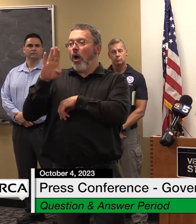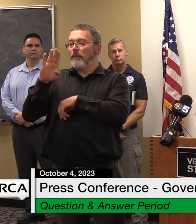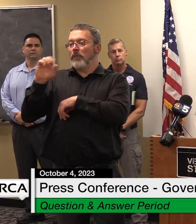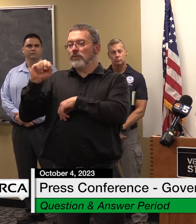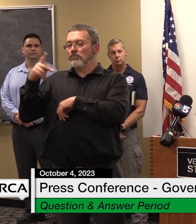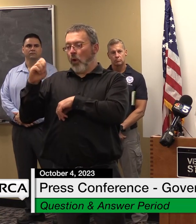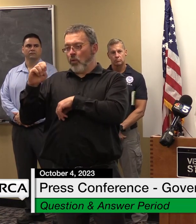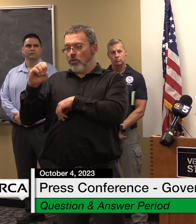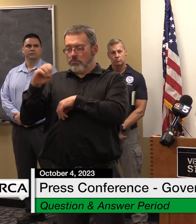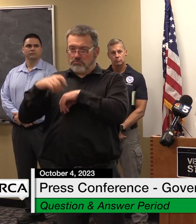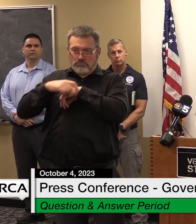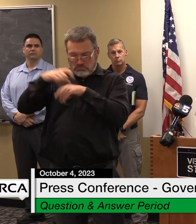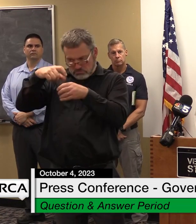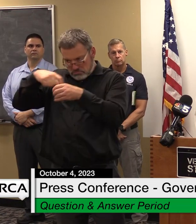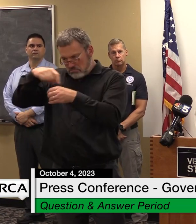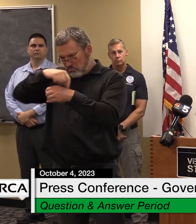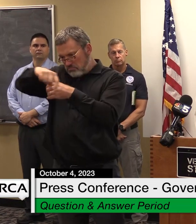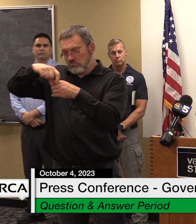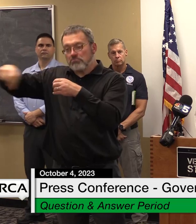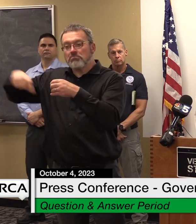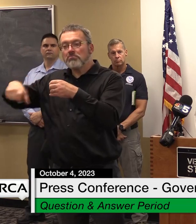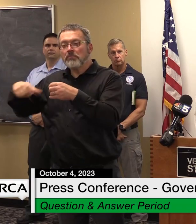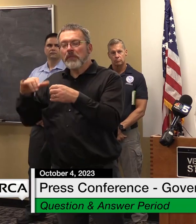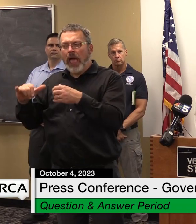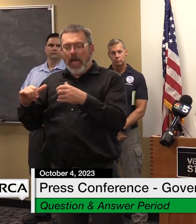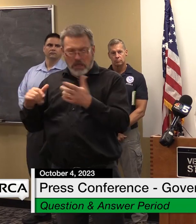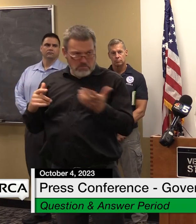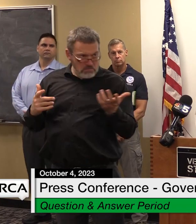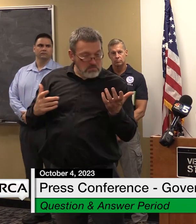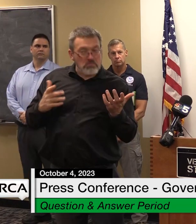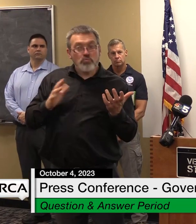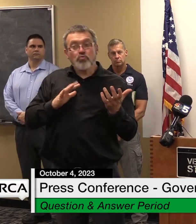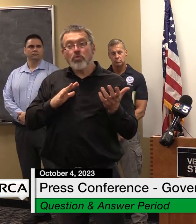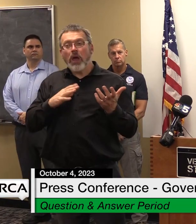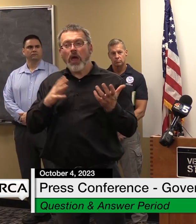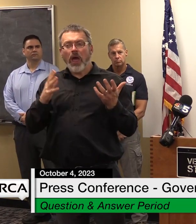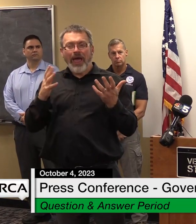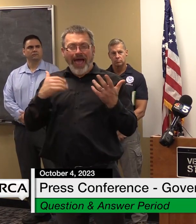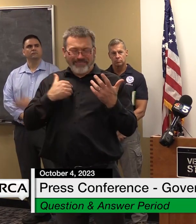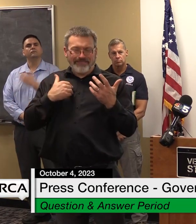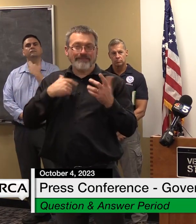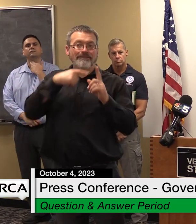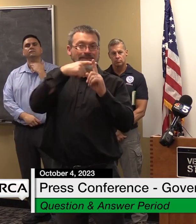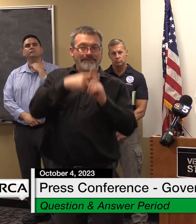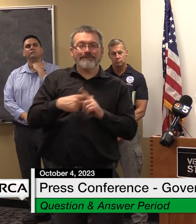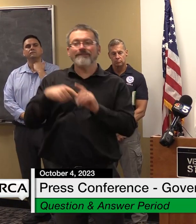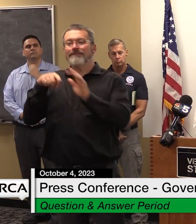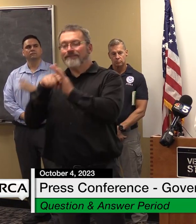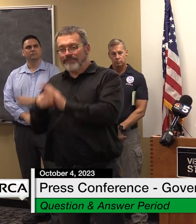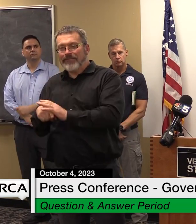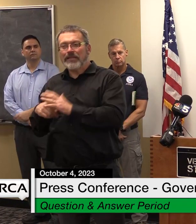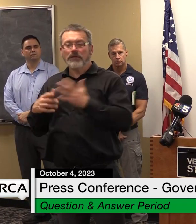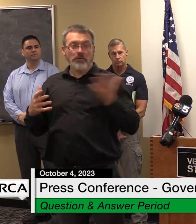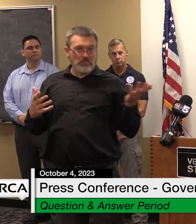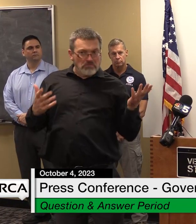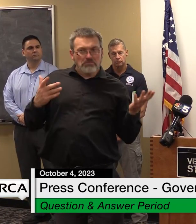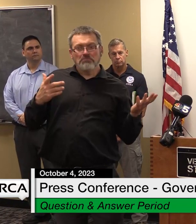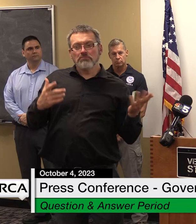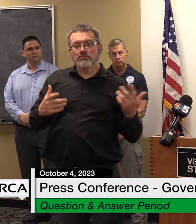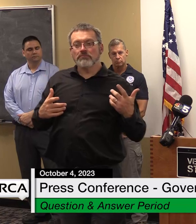other challenges that have been facing the system. I mean, how do you think hub and spoke is holding? Yeah, no, I think it is part of the